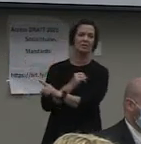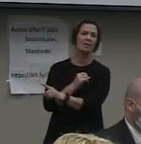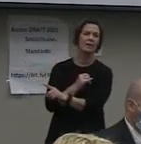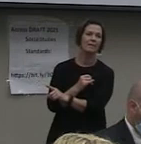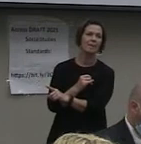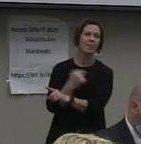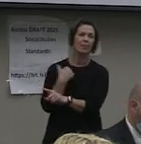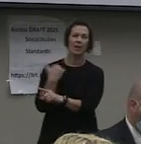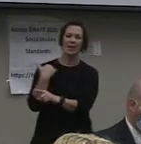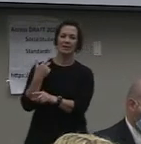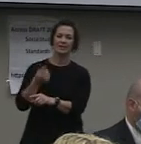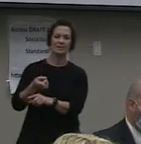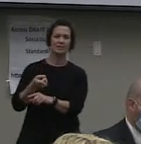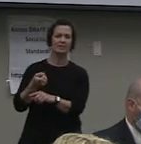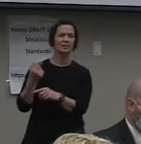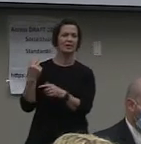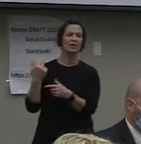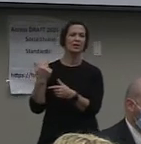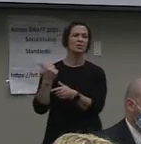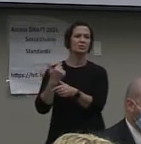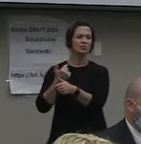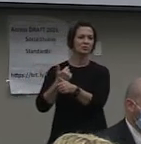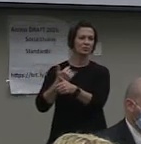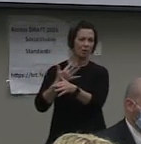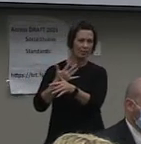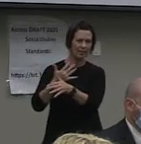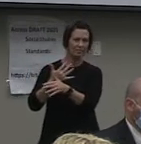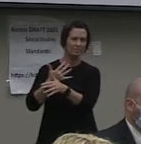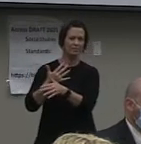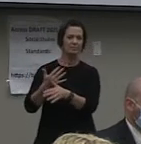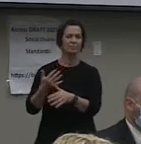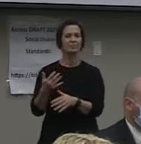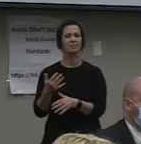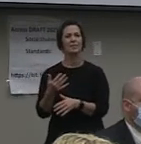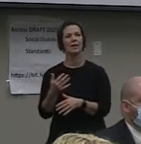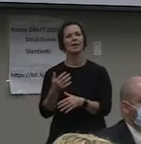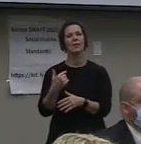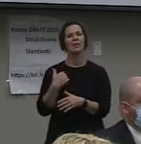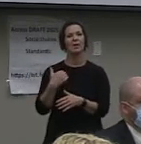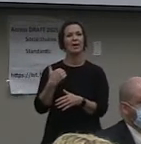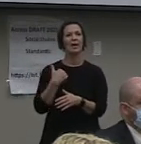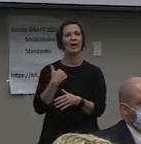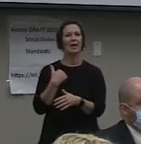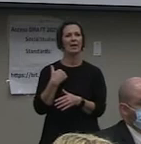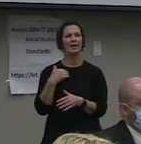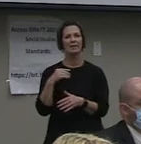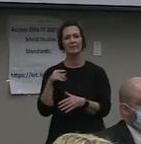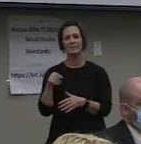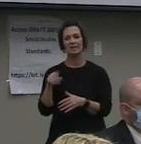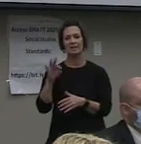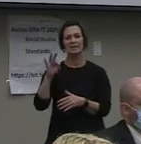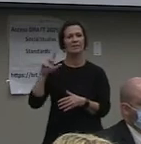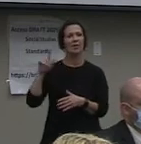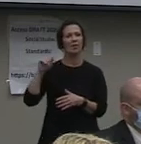have the Germans, and we have the German coast. We have the British camp specifically here to the Florida parishes.